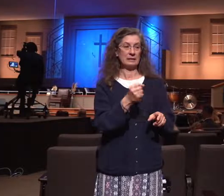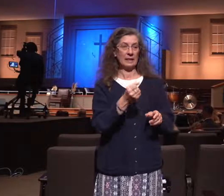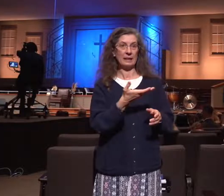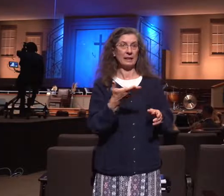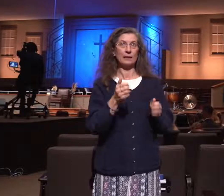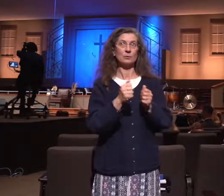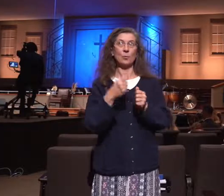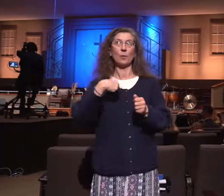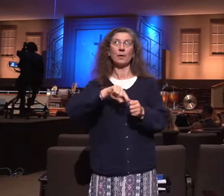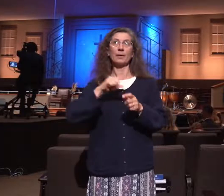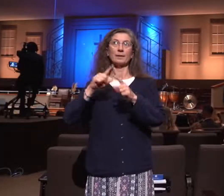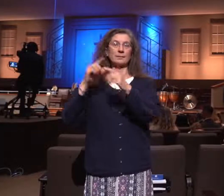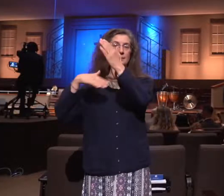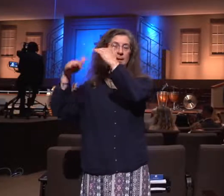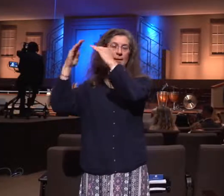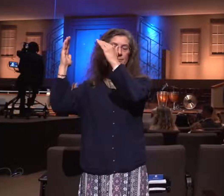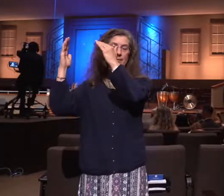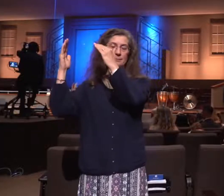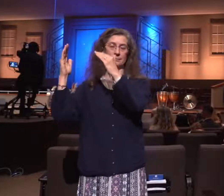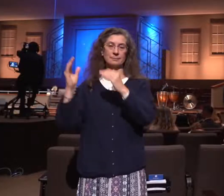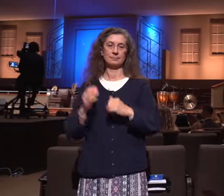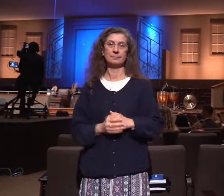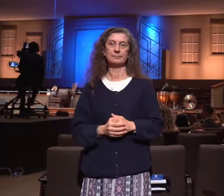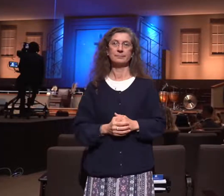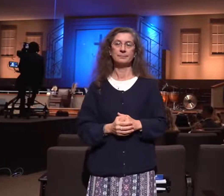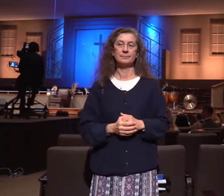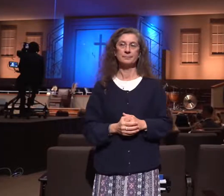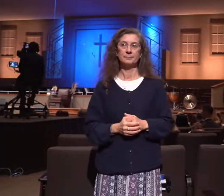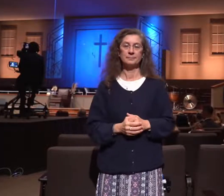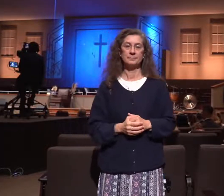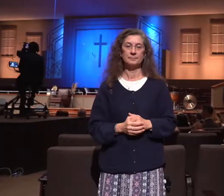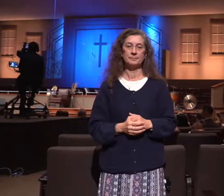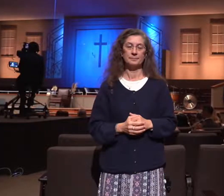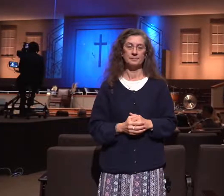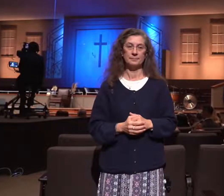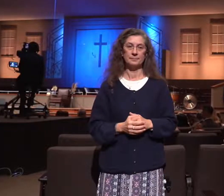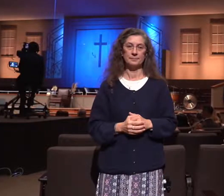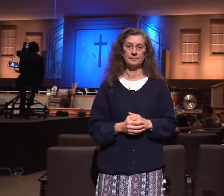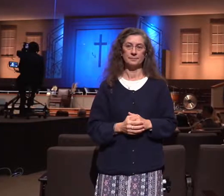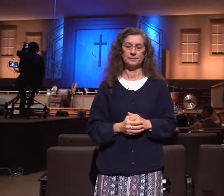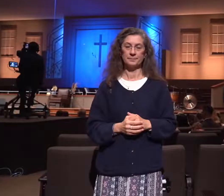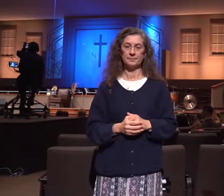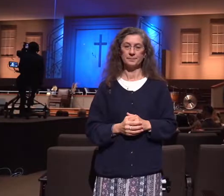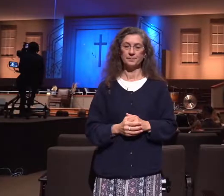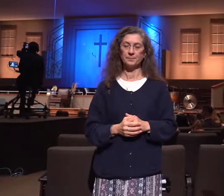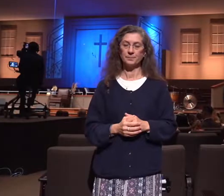heaven with us, except that which we send ahead.